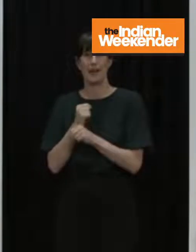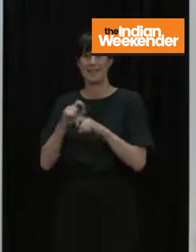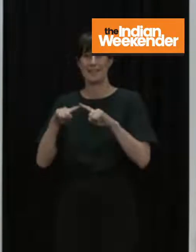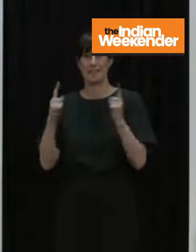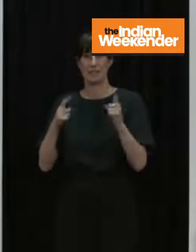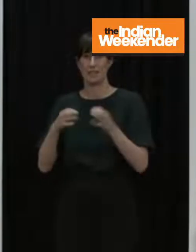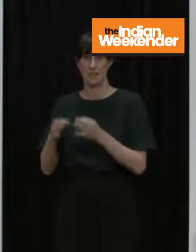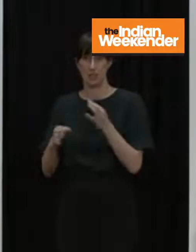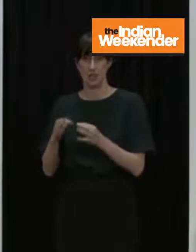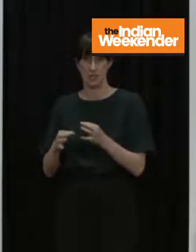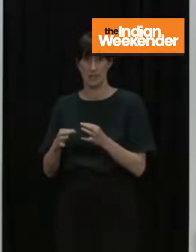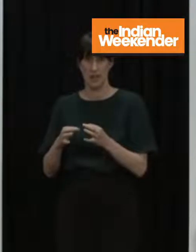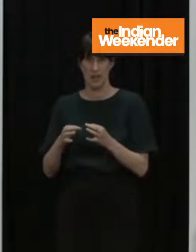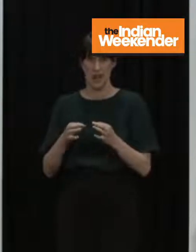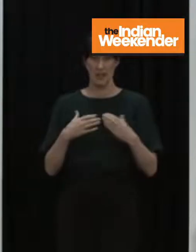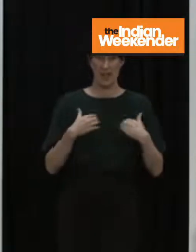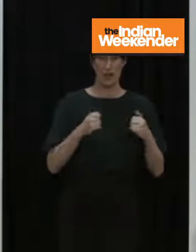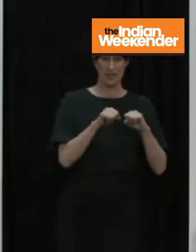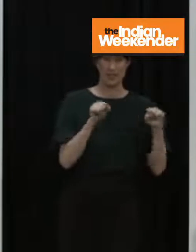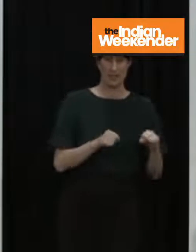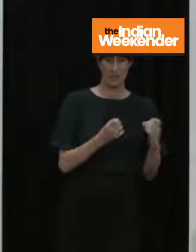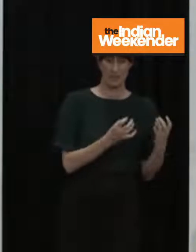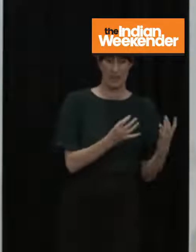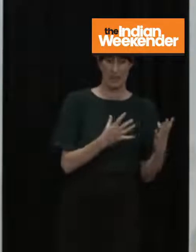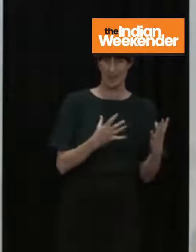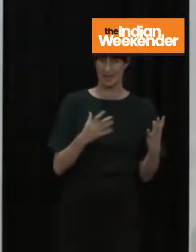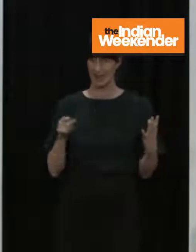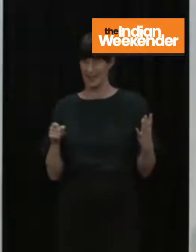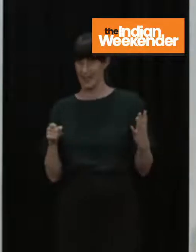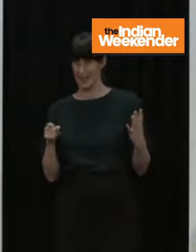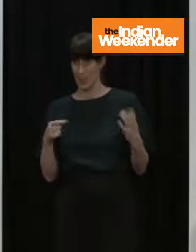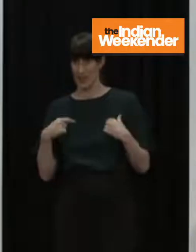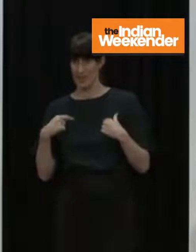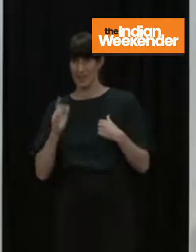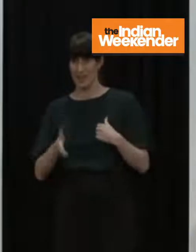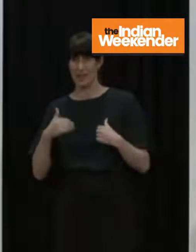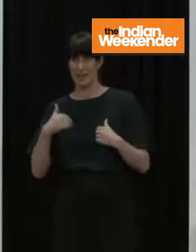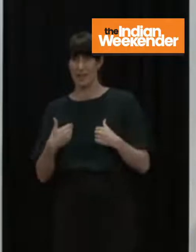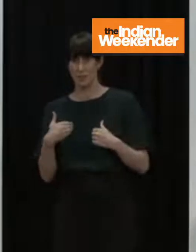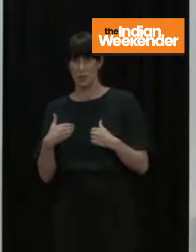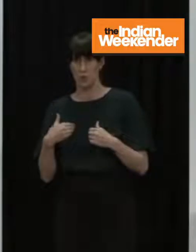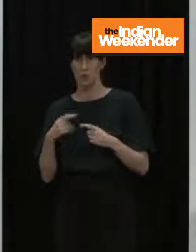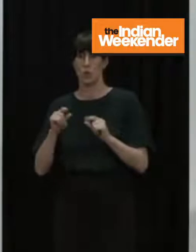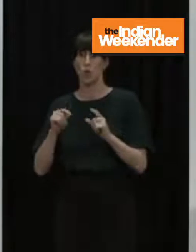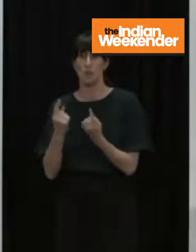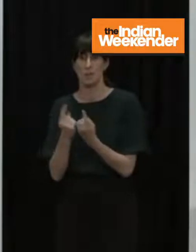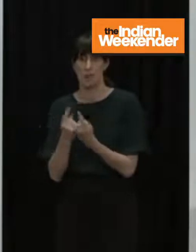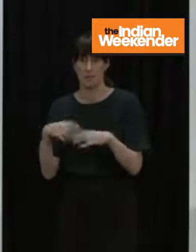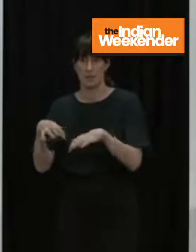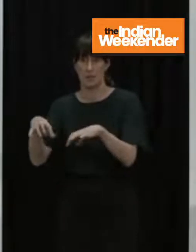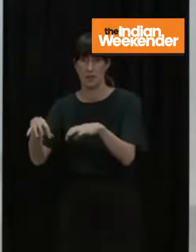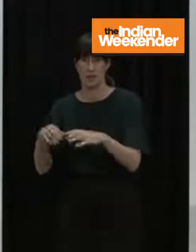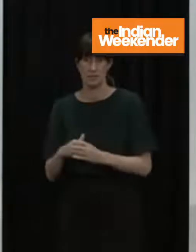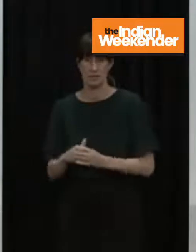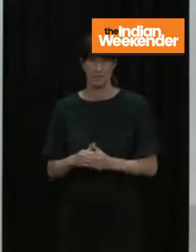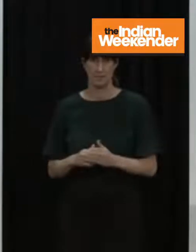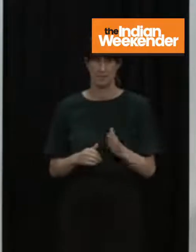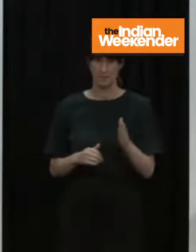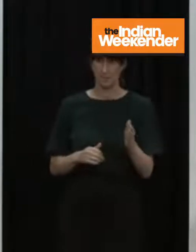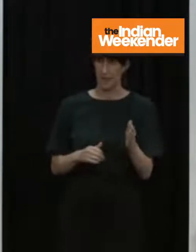preparedness doesn't relate to the fact that we needed to step in to stop the spread of COVID. He also said that you needed rapid antigen testing